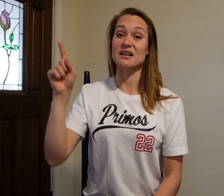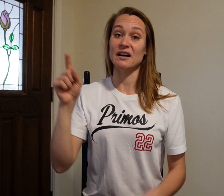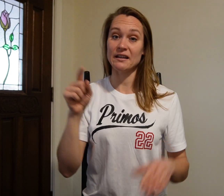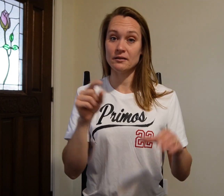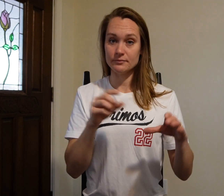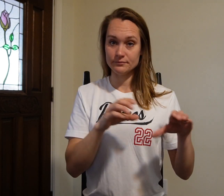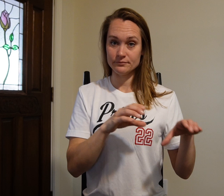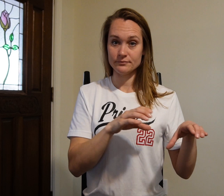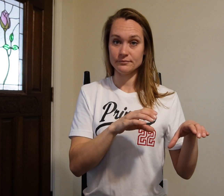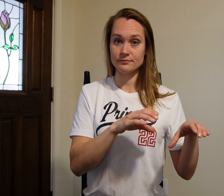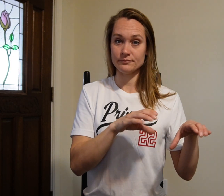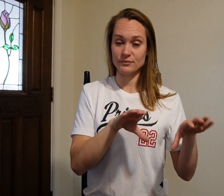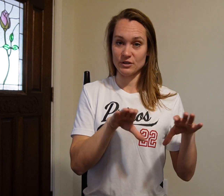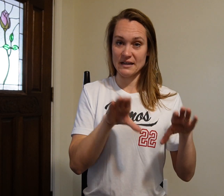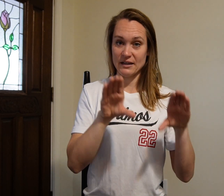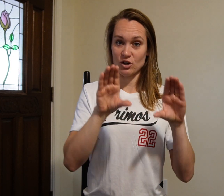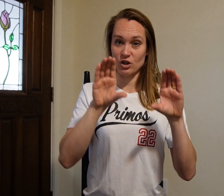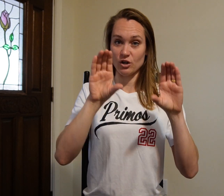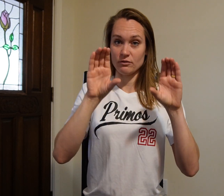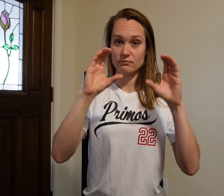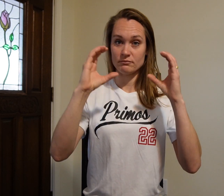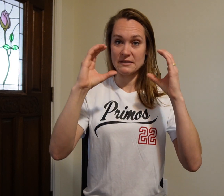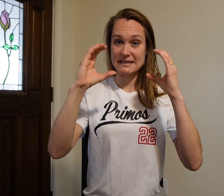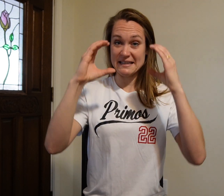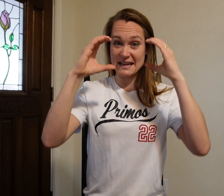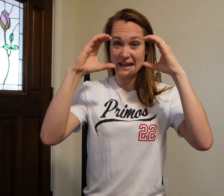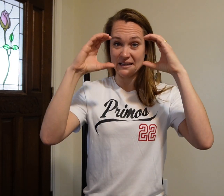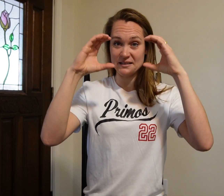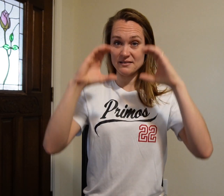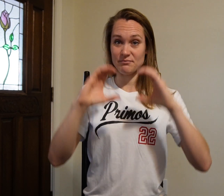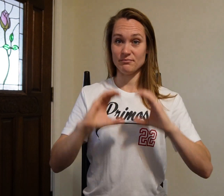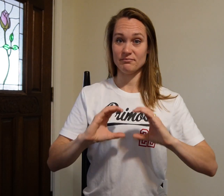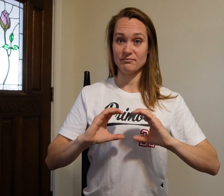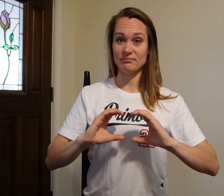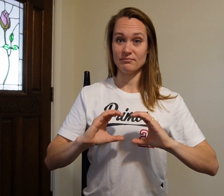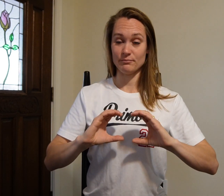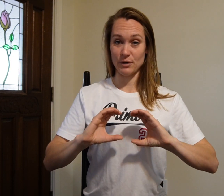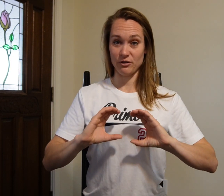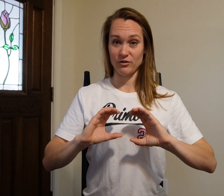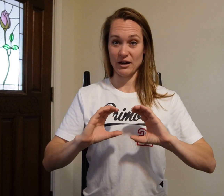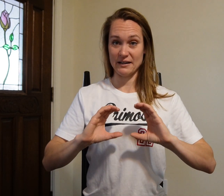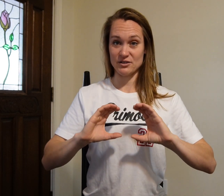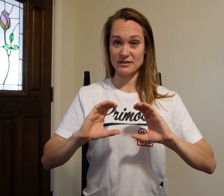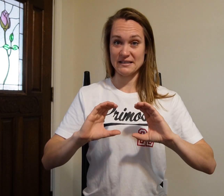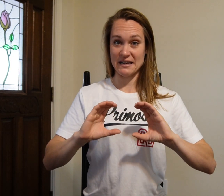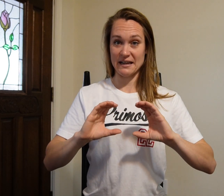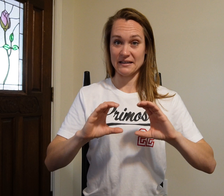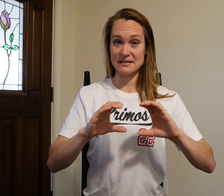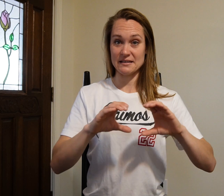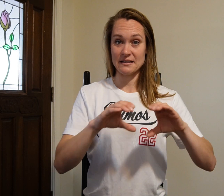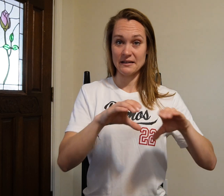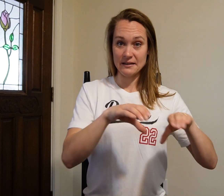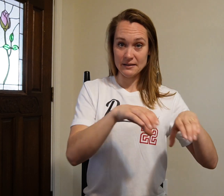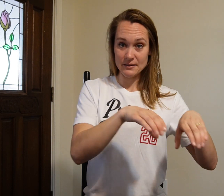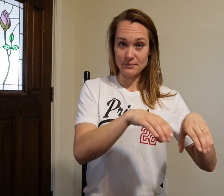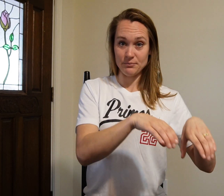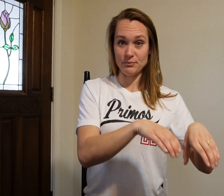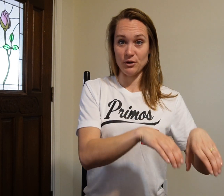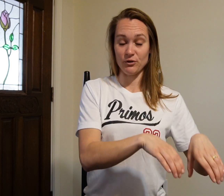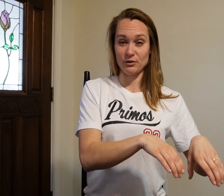done, take your C hands. Both of your hands are in C hands. It's like